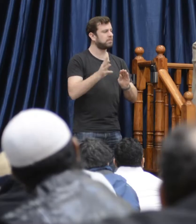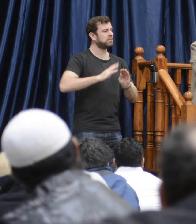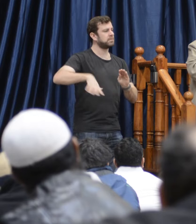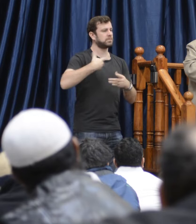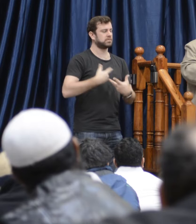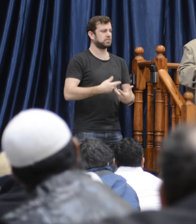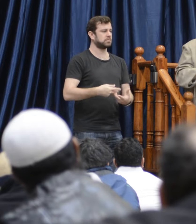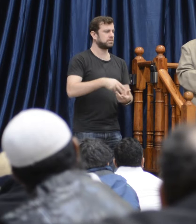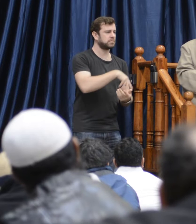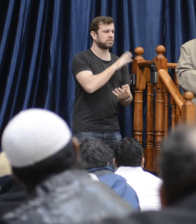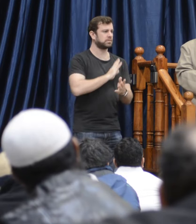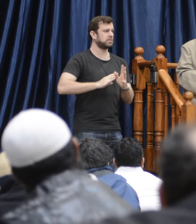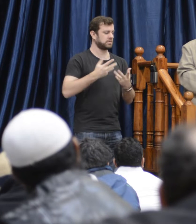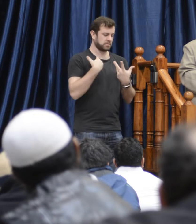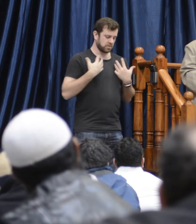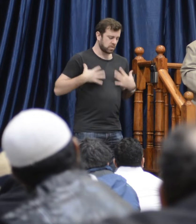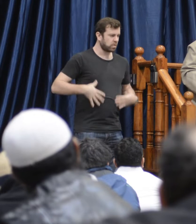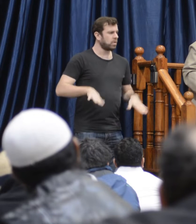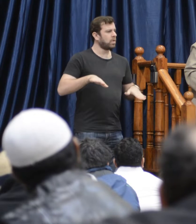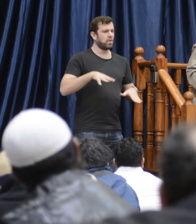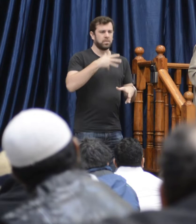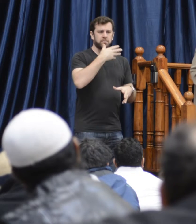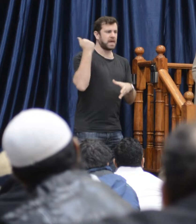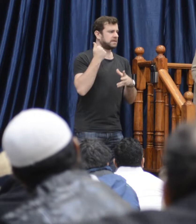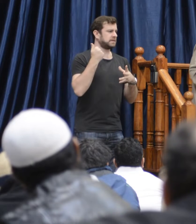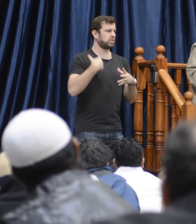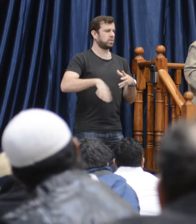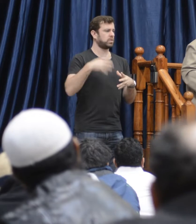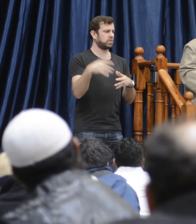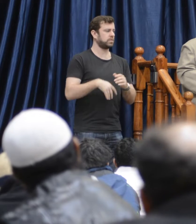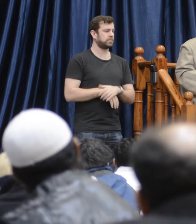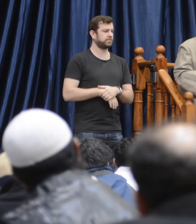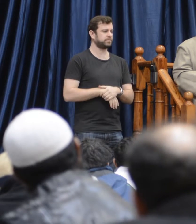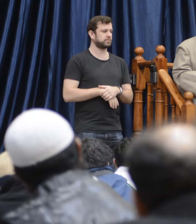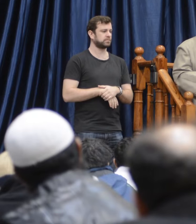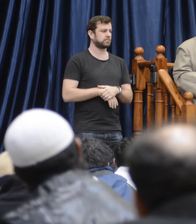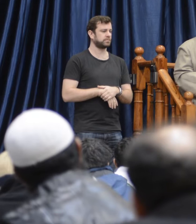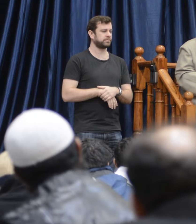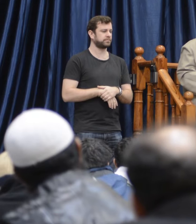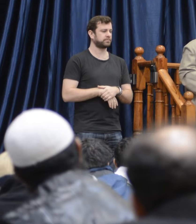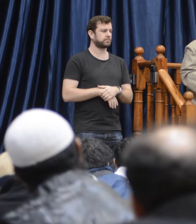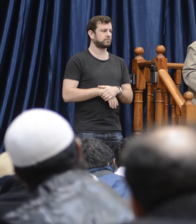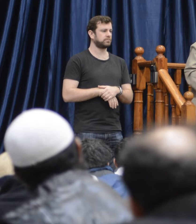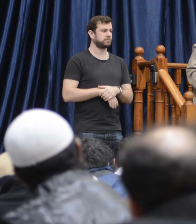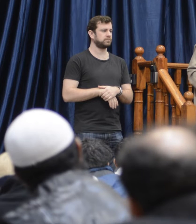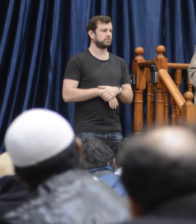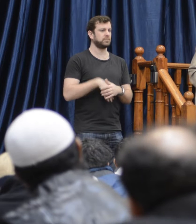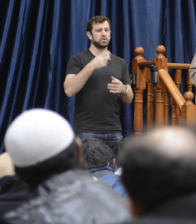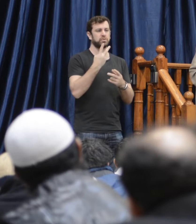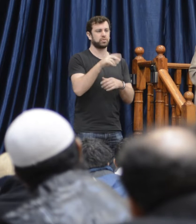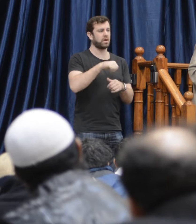on yourself in the best of occasions. Surah Ghafir and Fussilat,